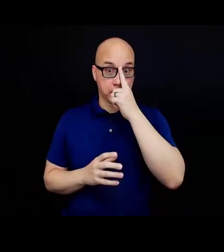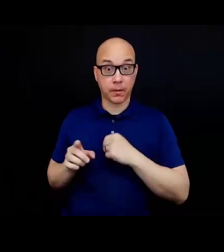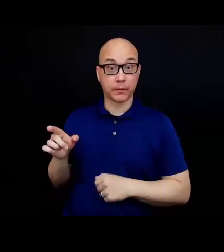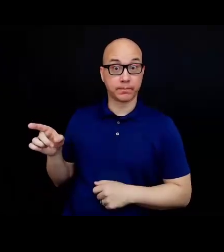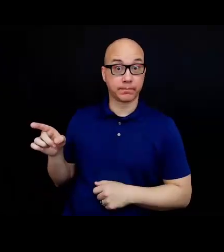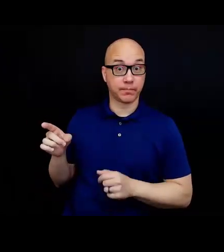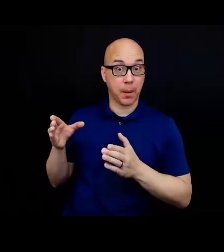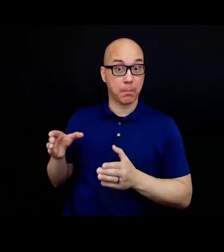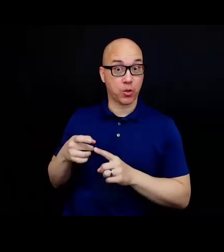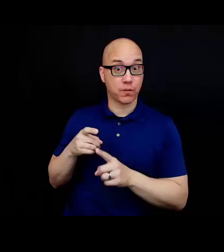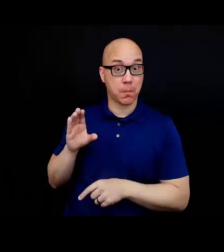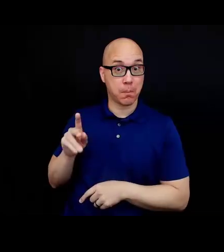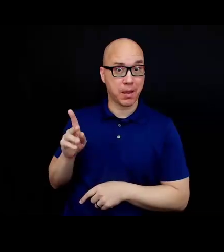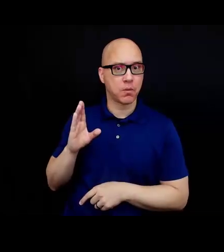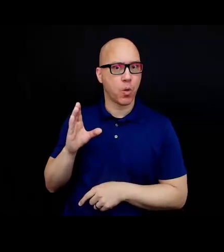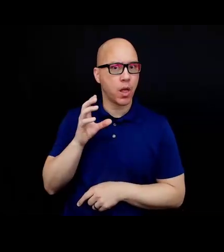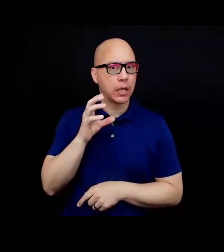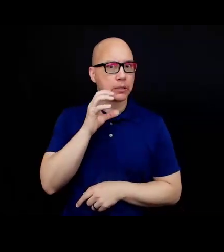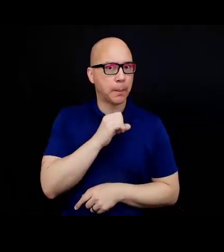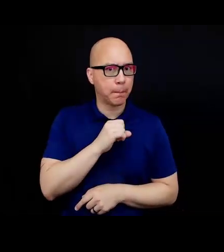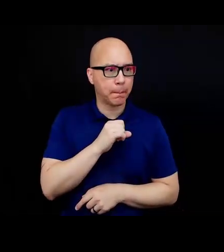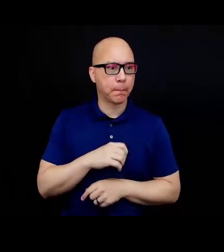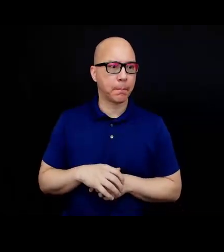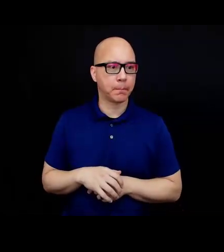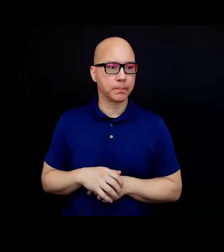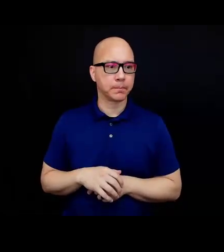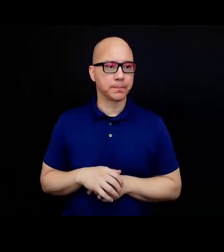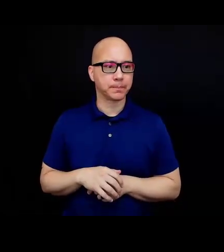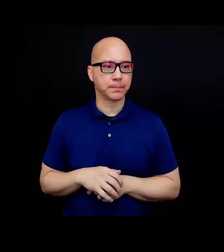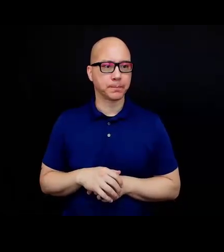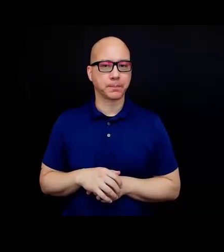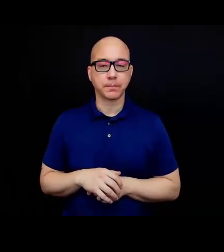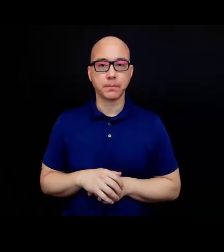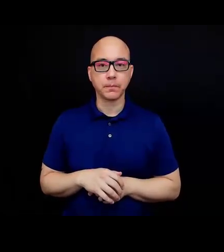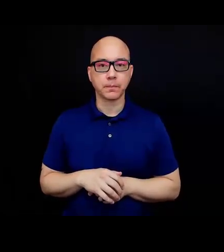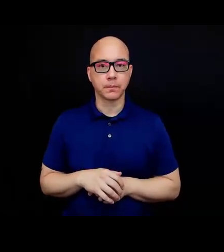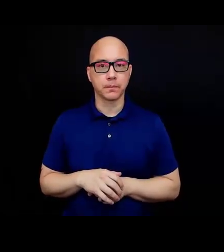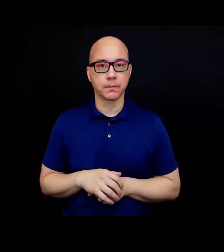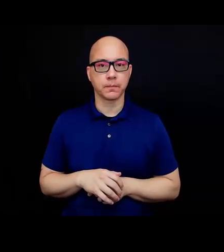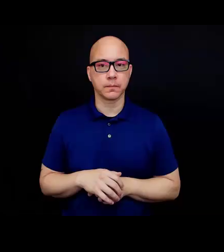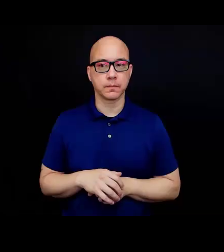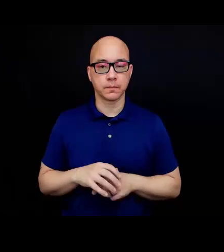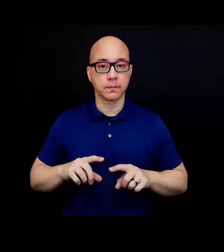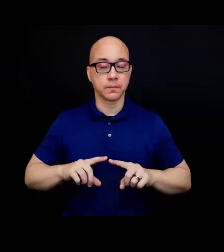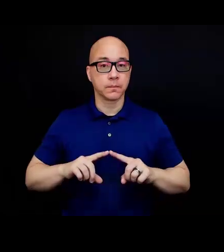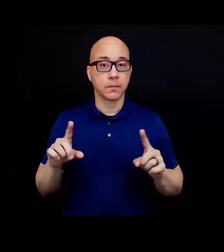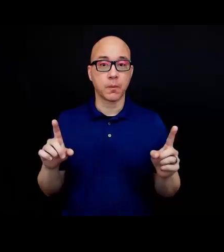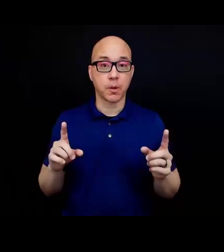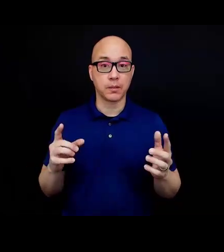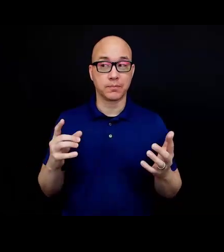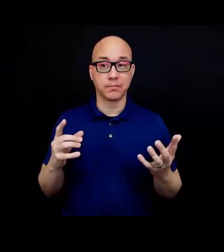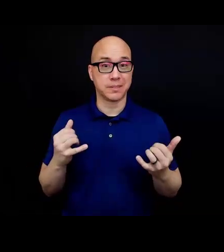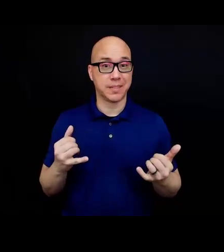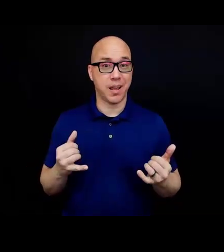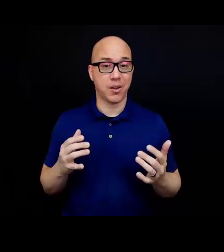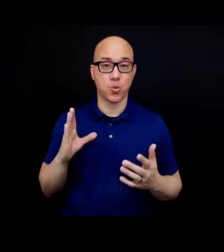right? But these assumptions, you're now going to create